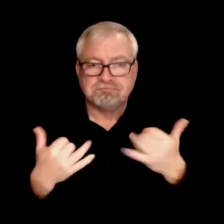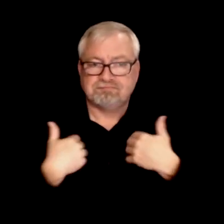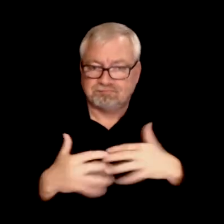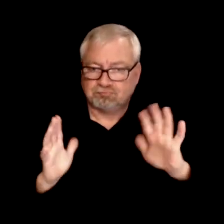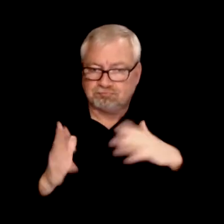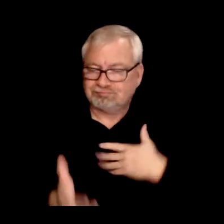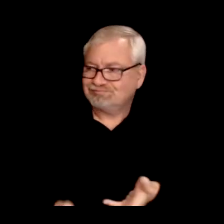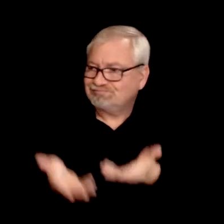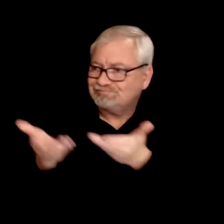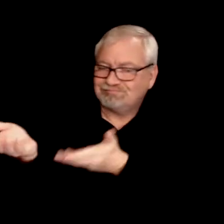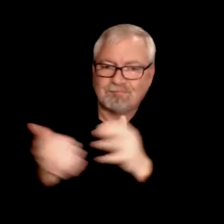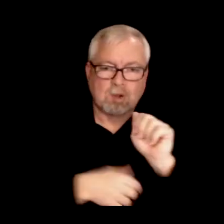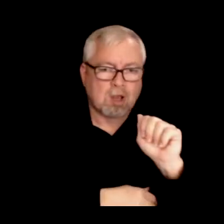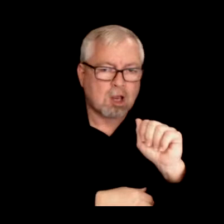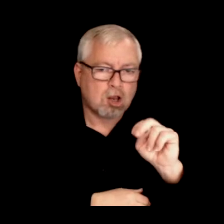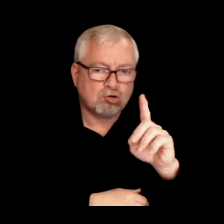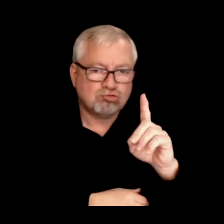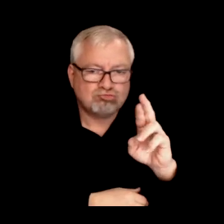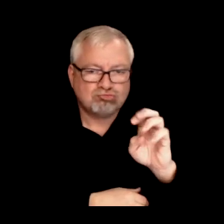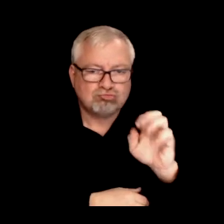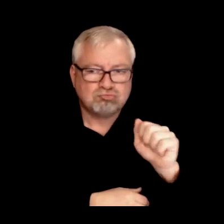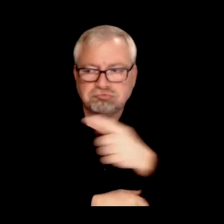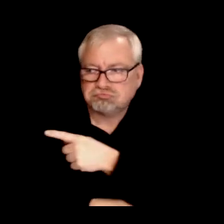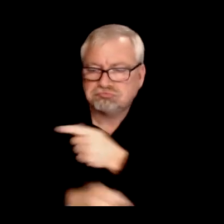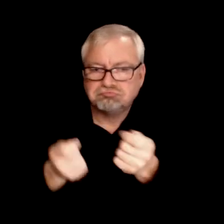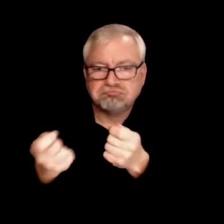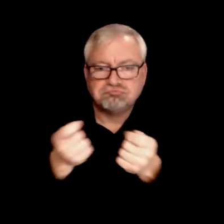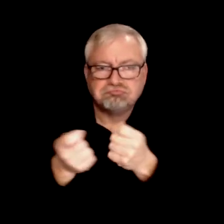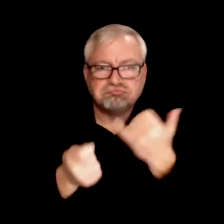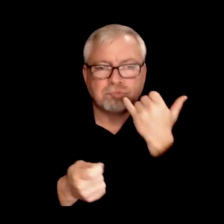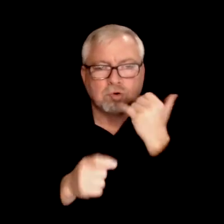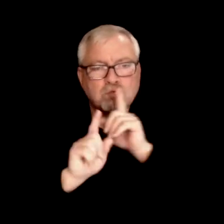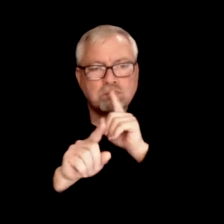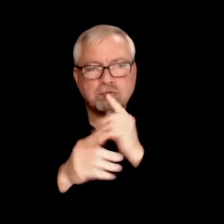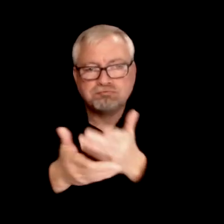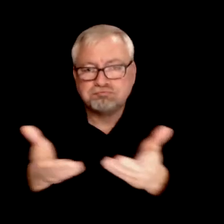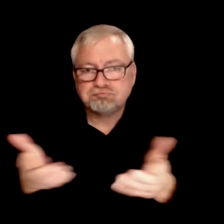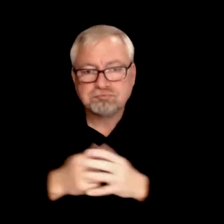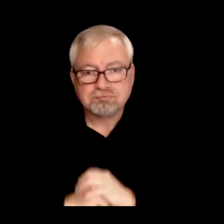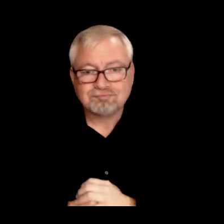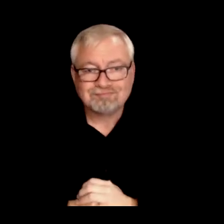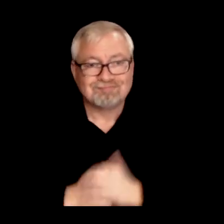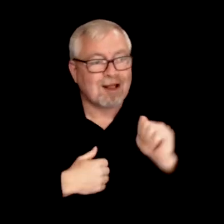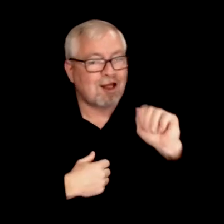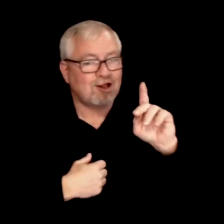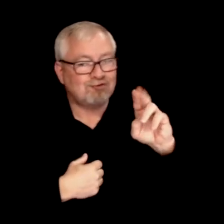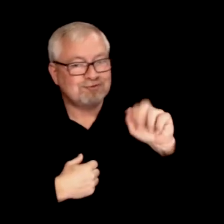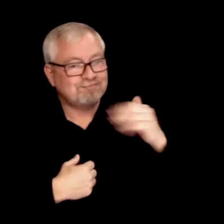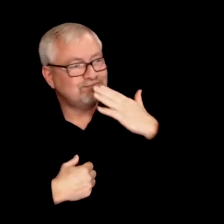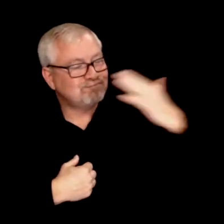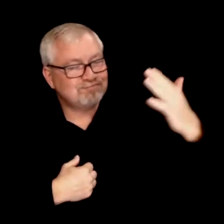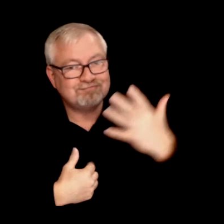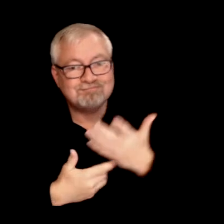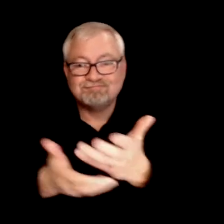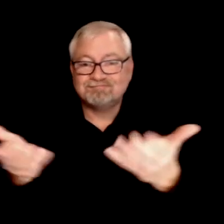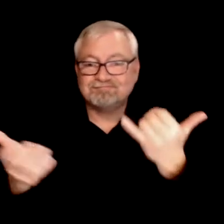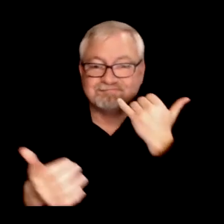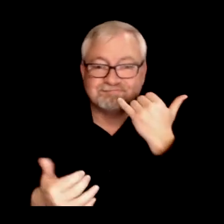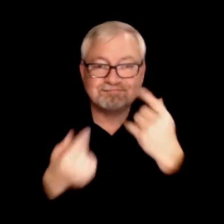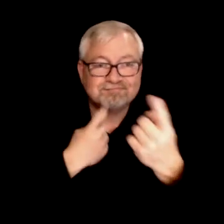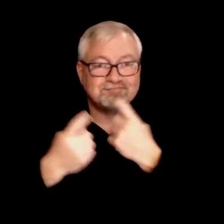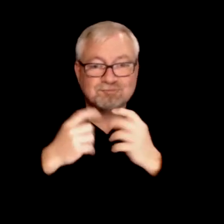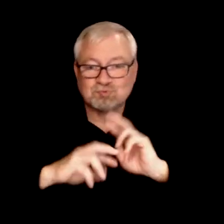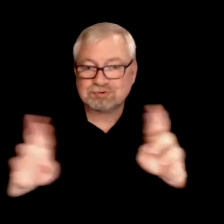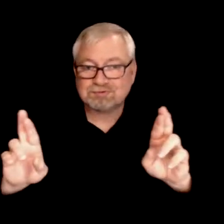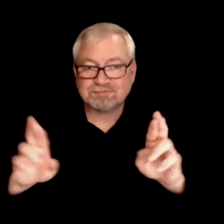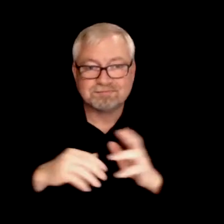Thank you very much. And operator, we are ready to take questions. Thank you, ma'am. At this time, I would like to remind everyone,